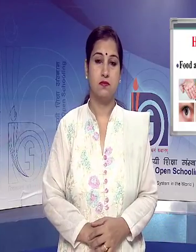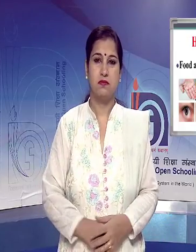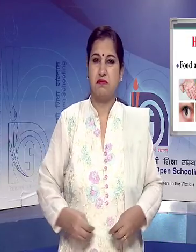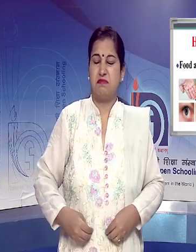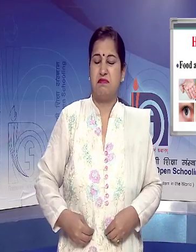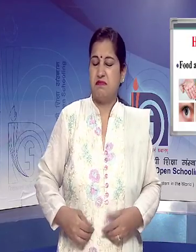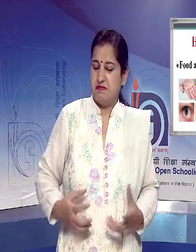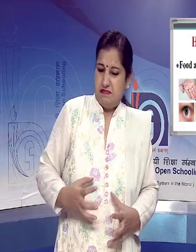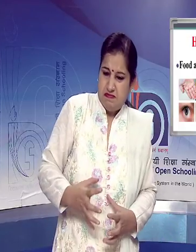abdominal discomfort.